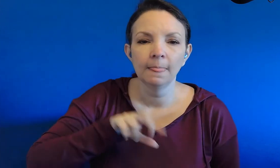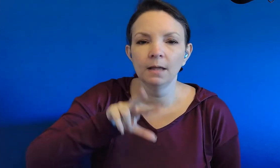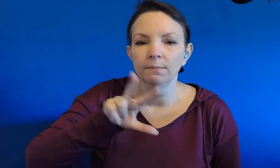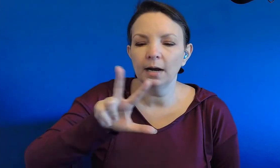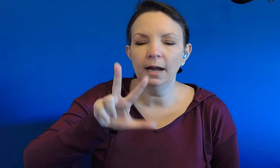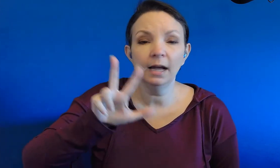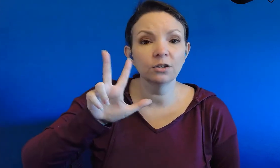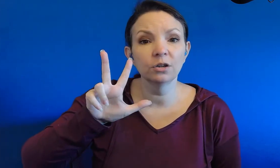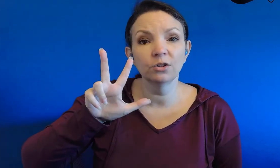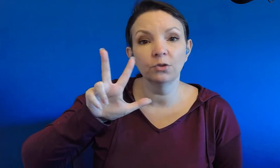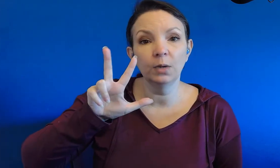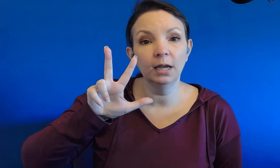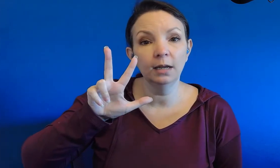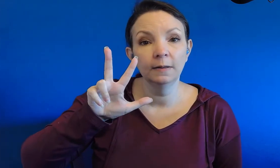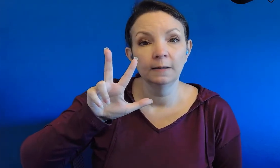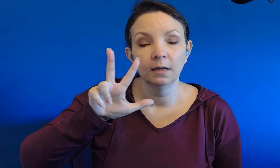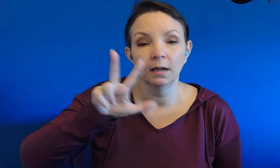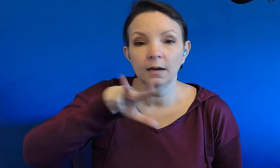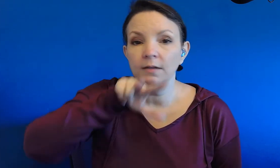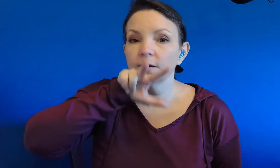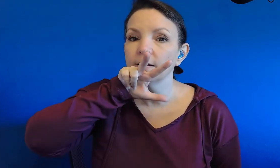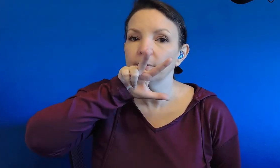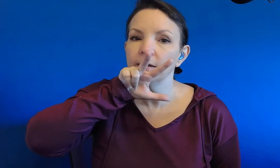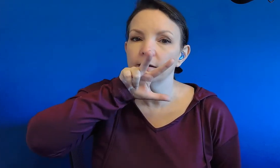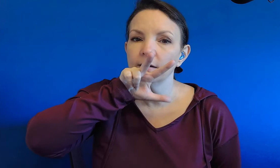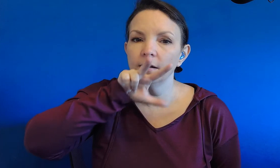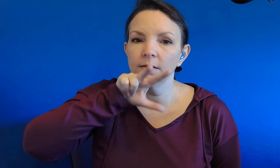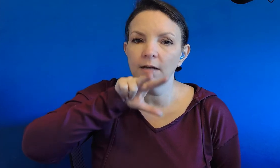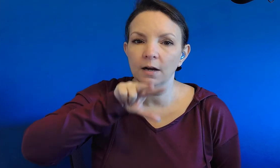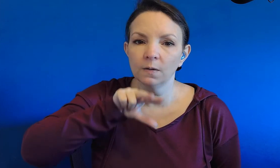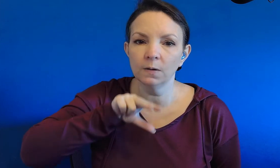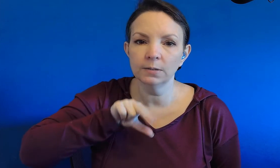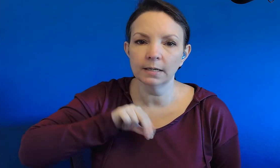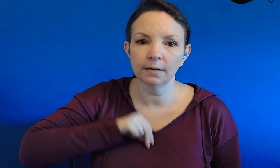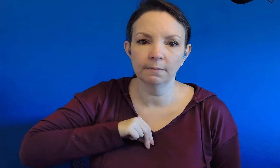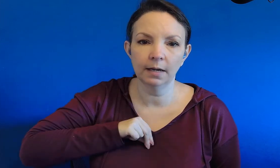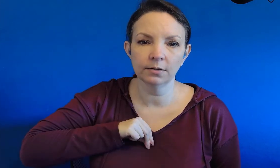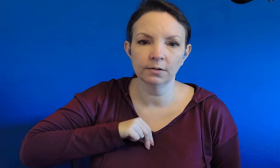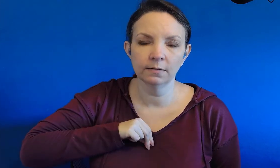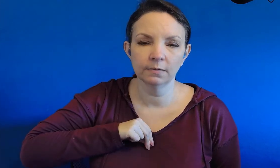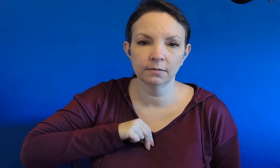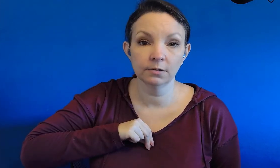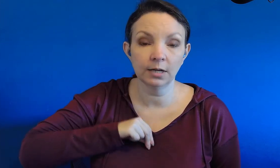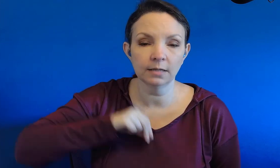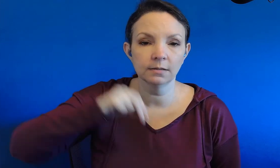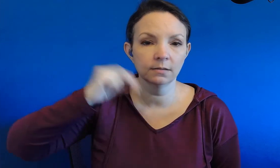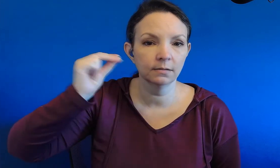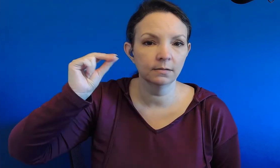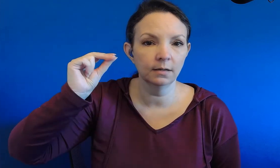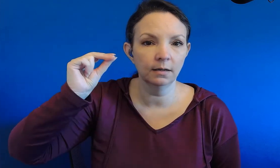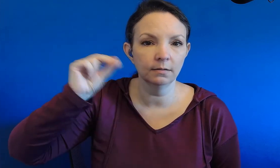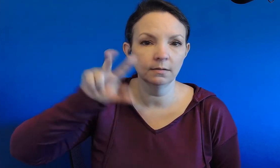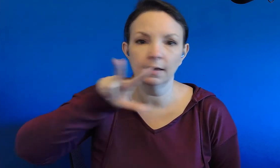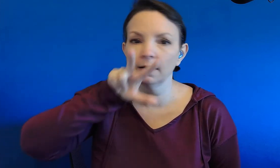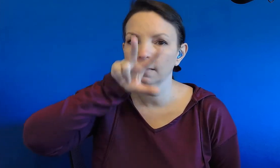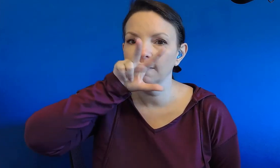I actually do 3. And I start up here. And then I close it up my chest. See, it's like